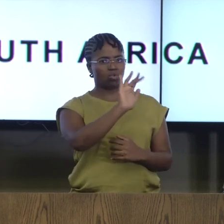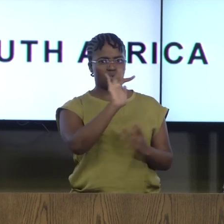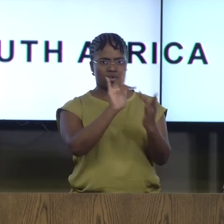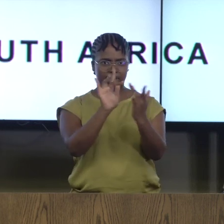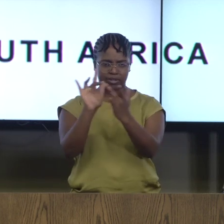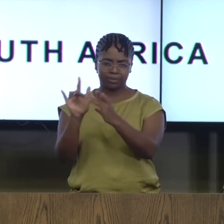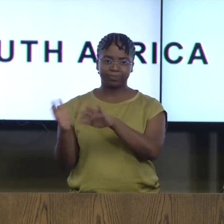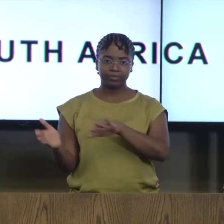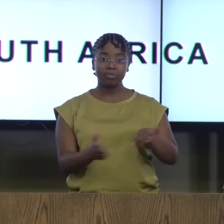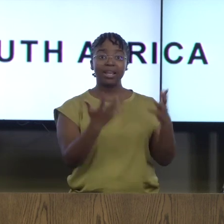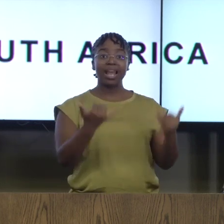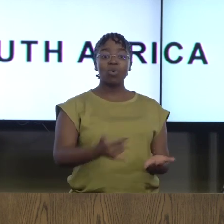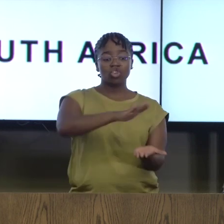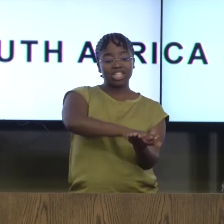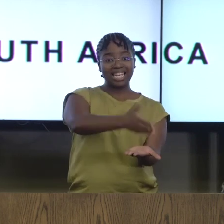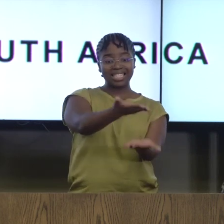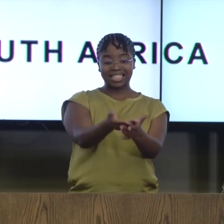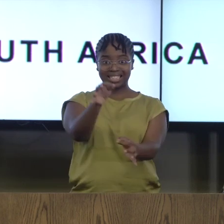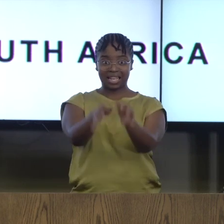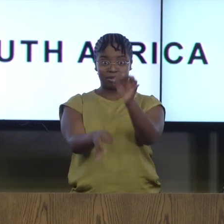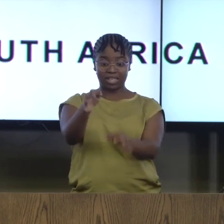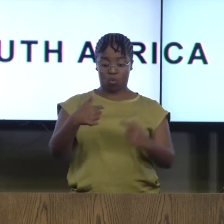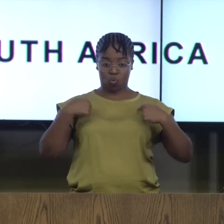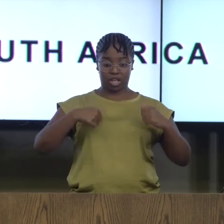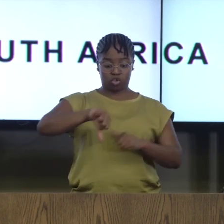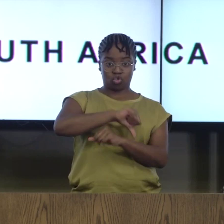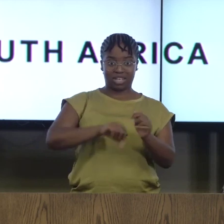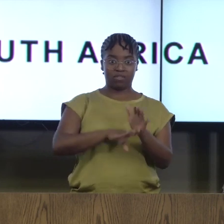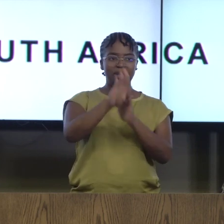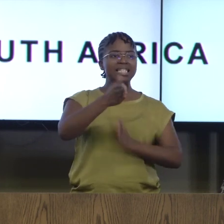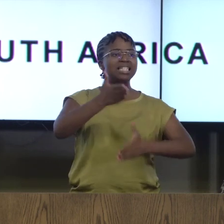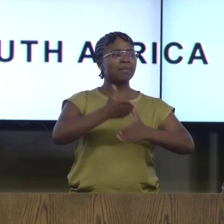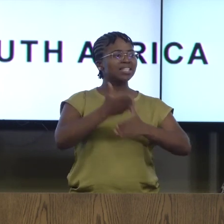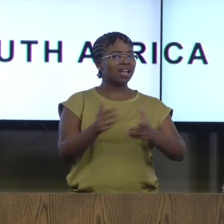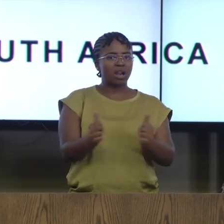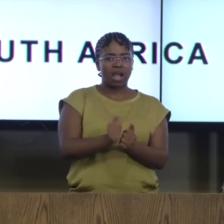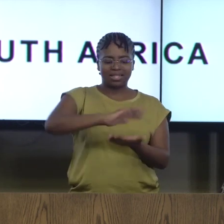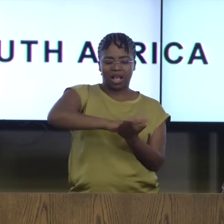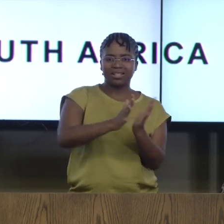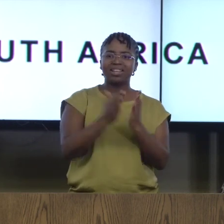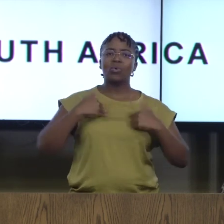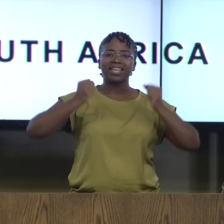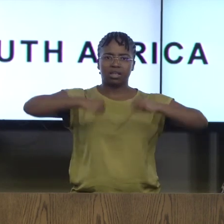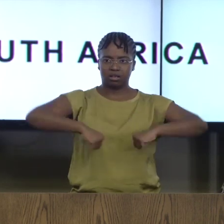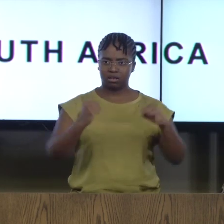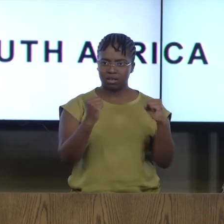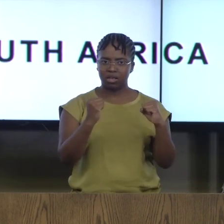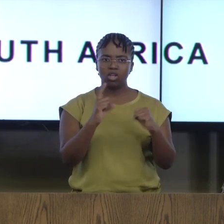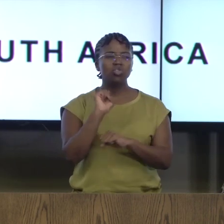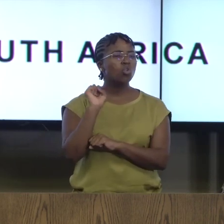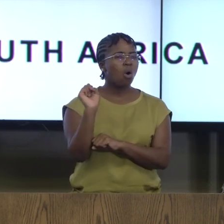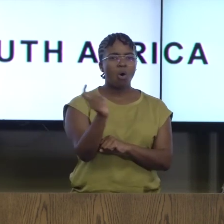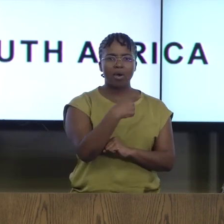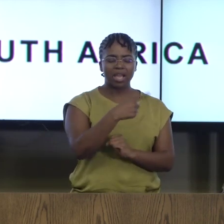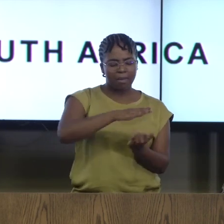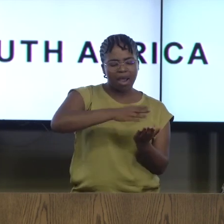regard to i-translation, social development sisebenzisana neSASSA, sivumelene ukuthi all